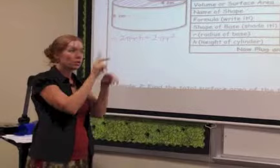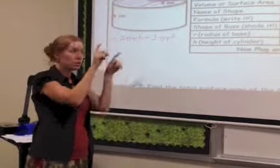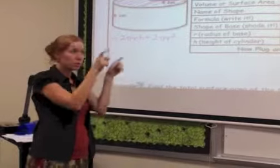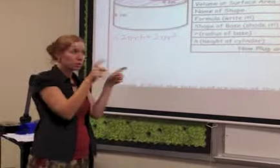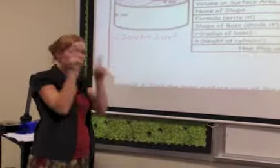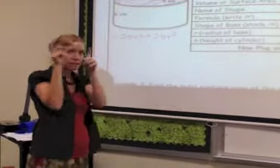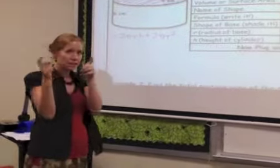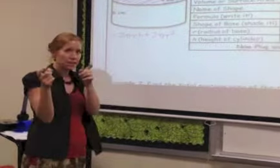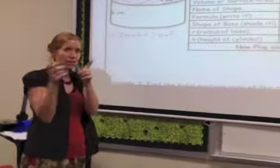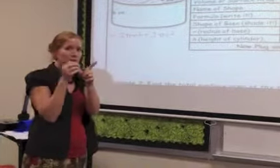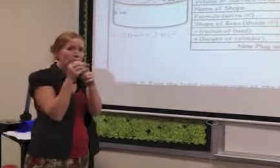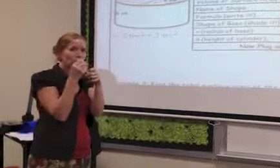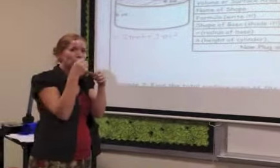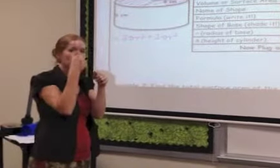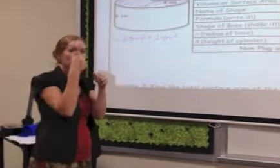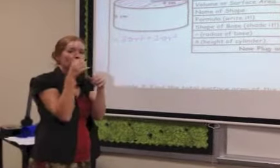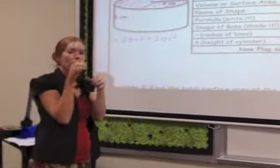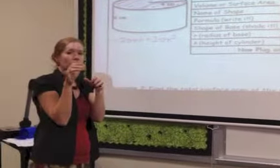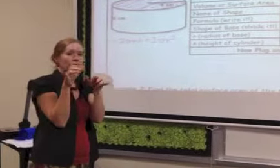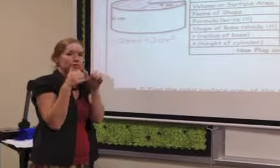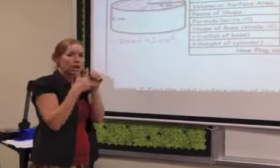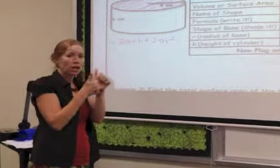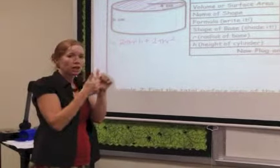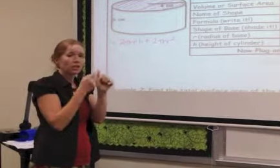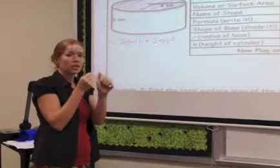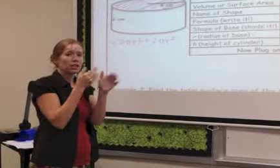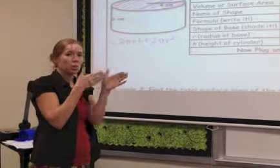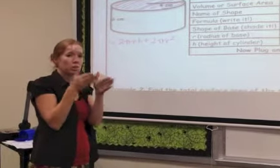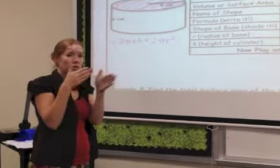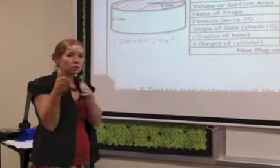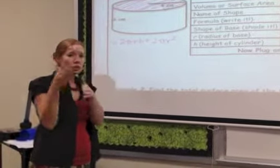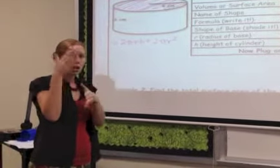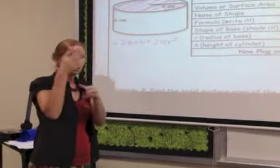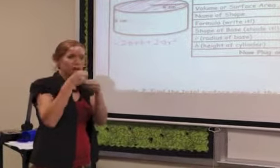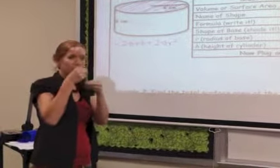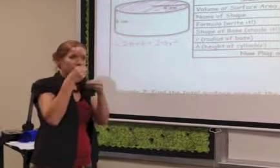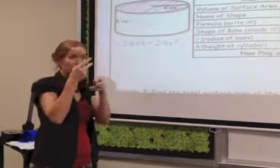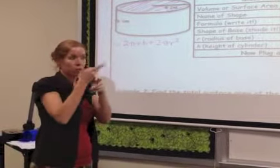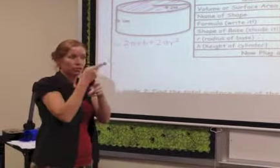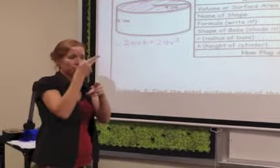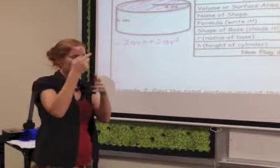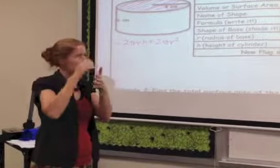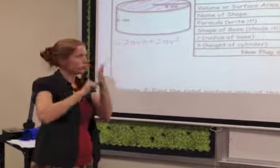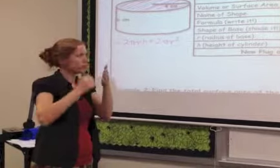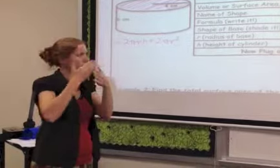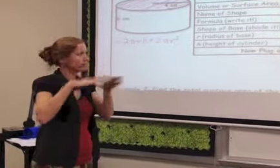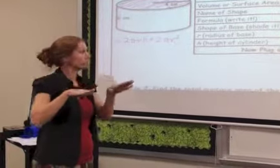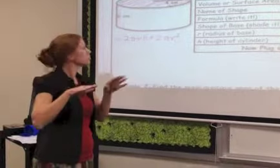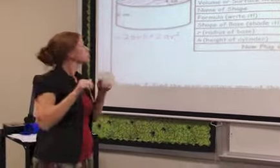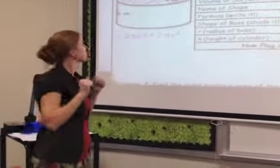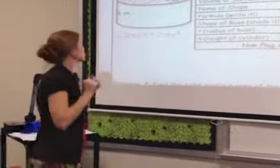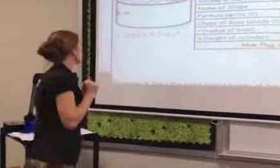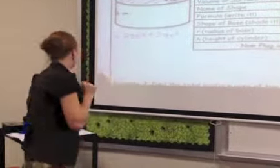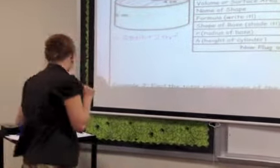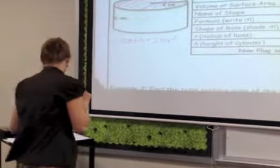the parentheses or follow the order of operations. Okay.